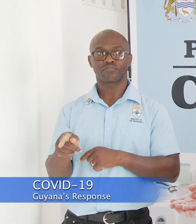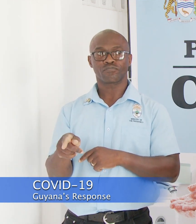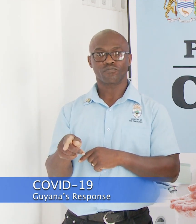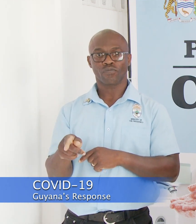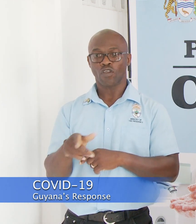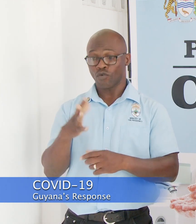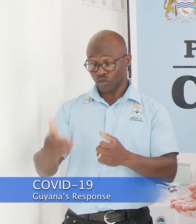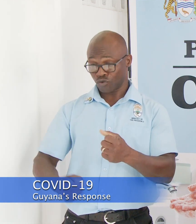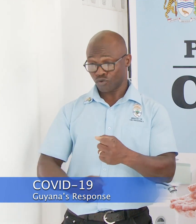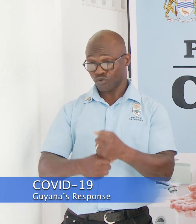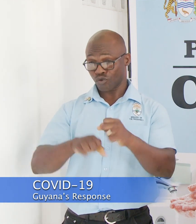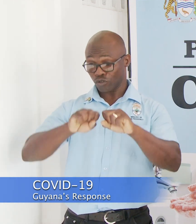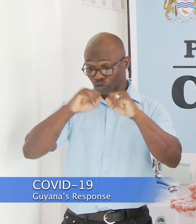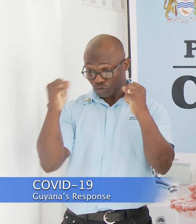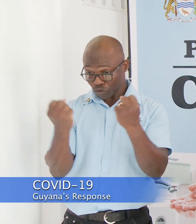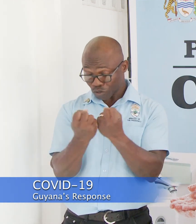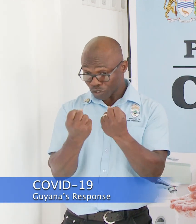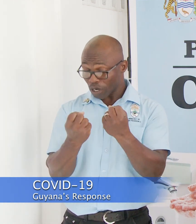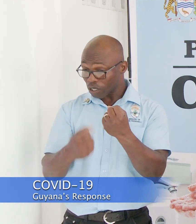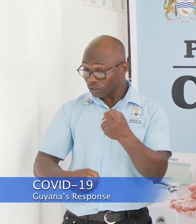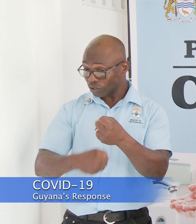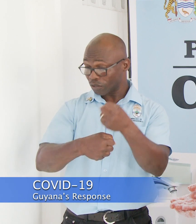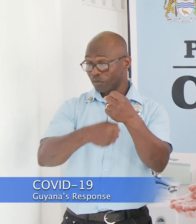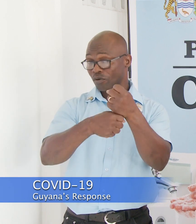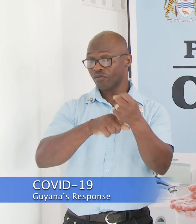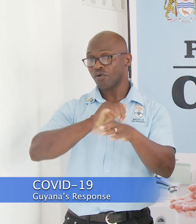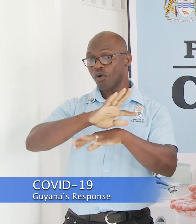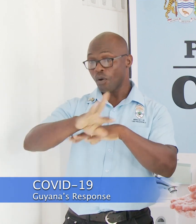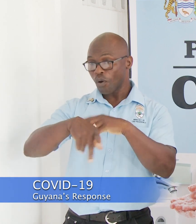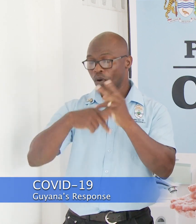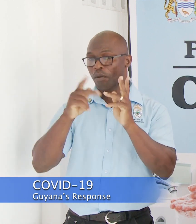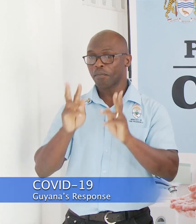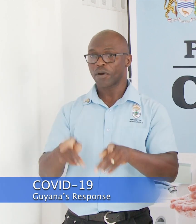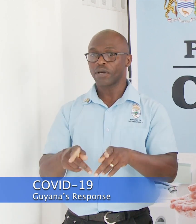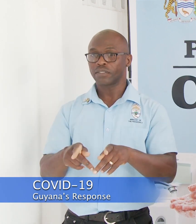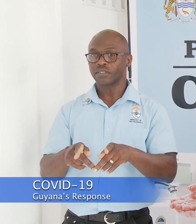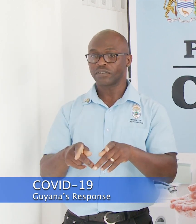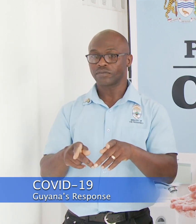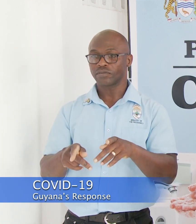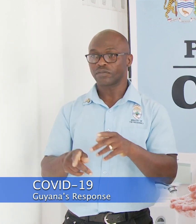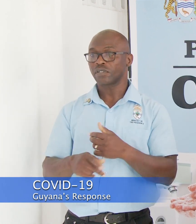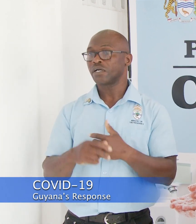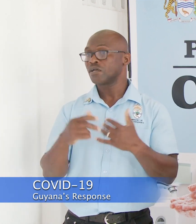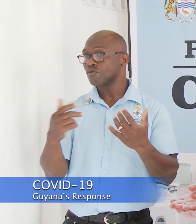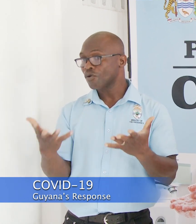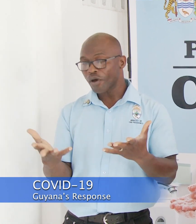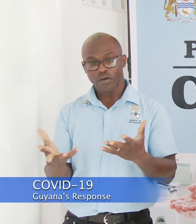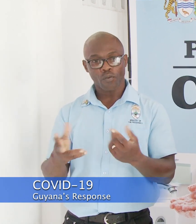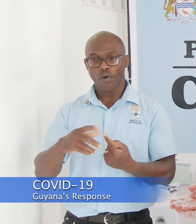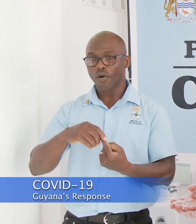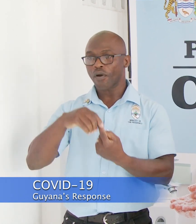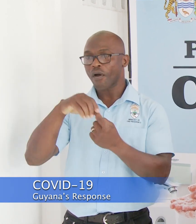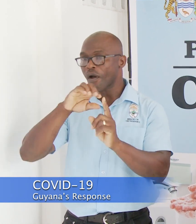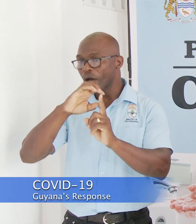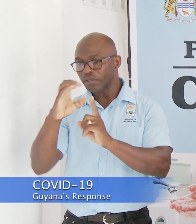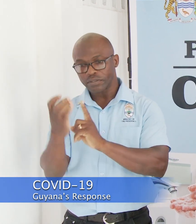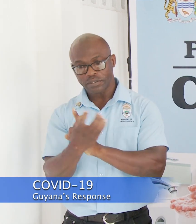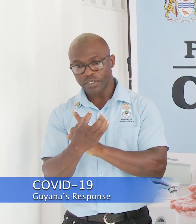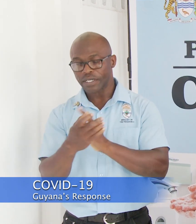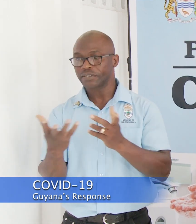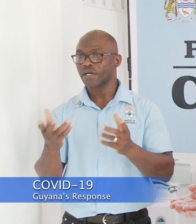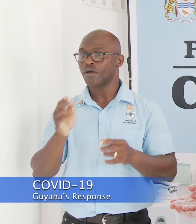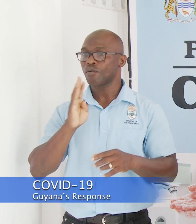Psychosocial support for all persons is essential, regardless of their status, and we